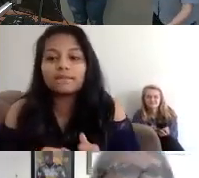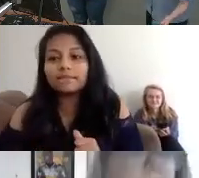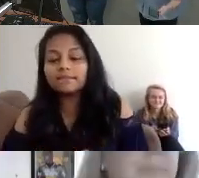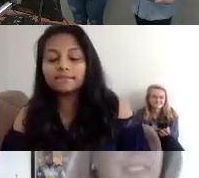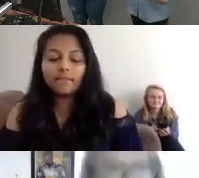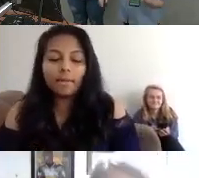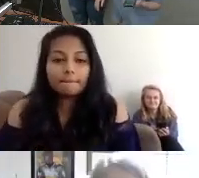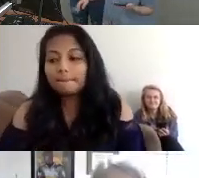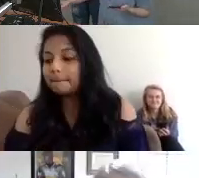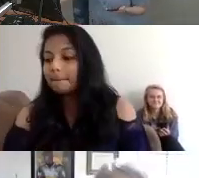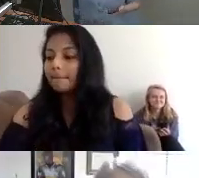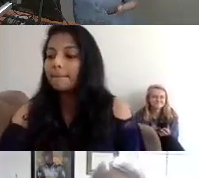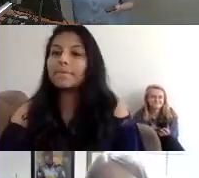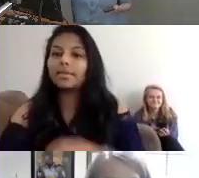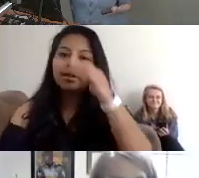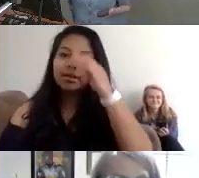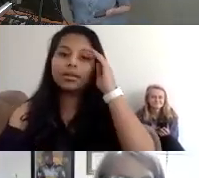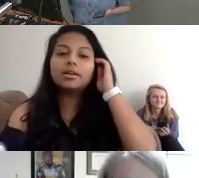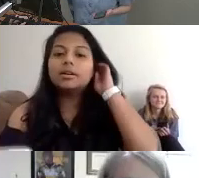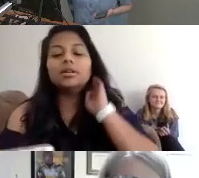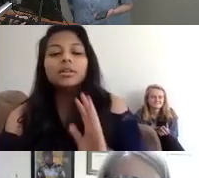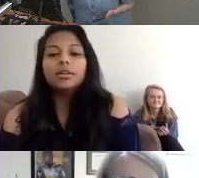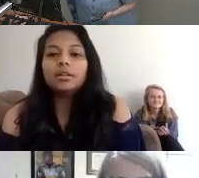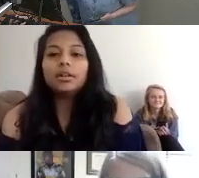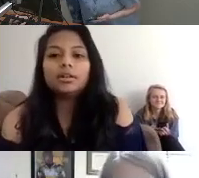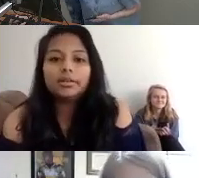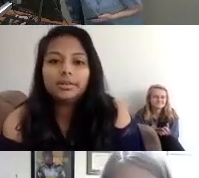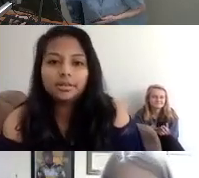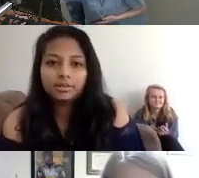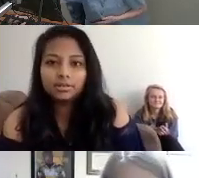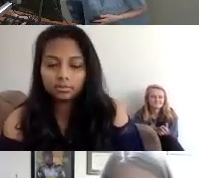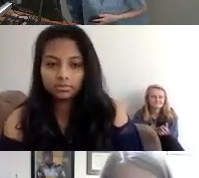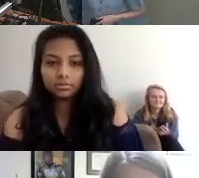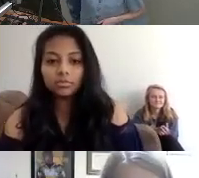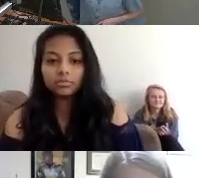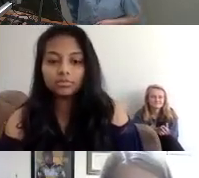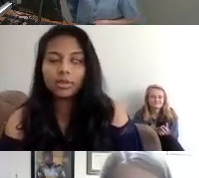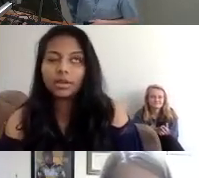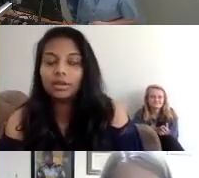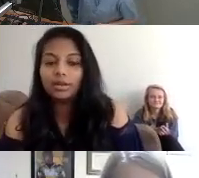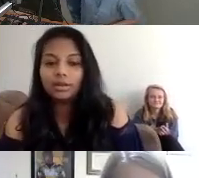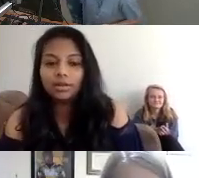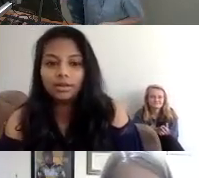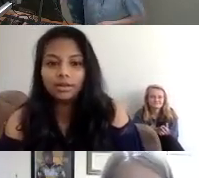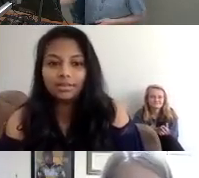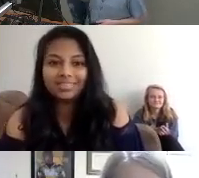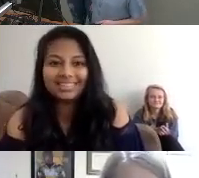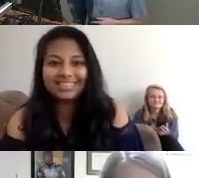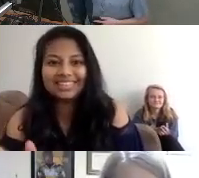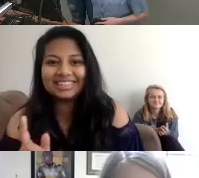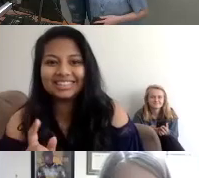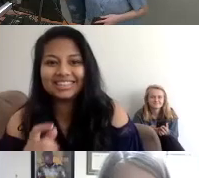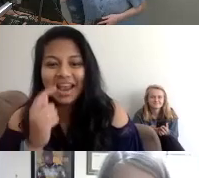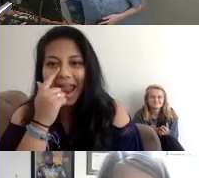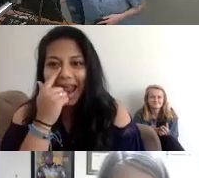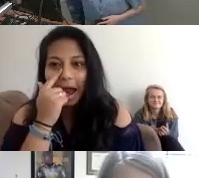Awesome. Okay. Let's get started. Good luck to everybody. Yes, we will not immediately. We won't count